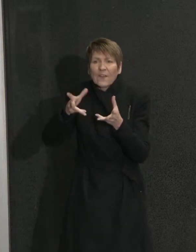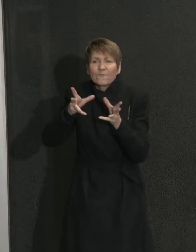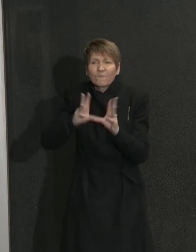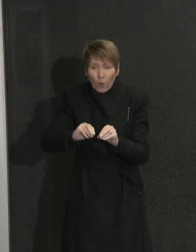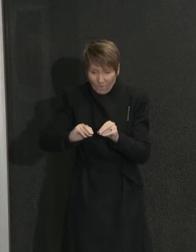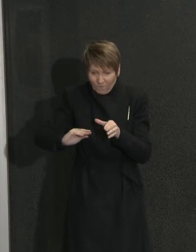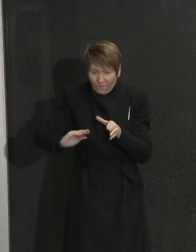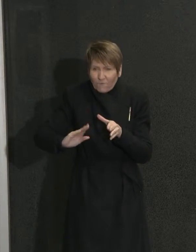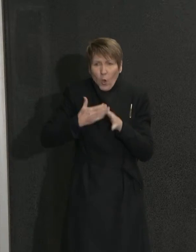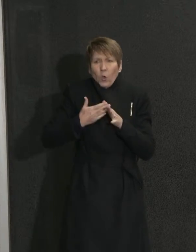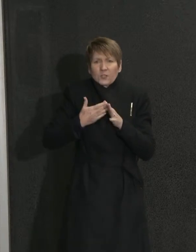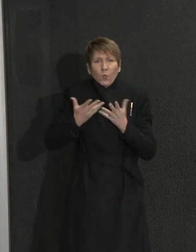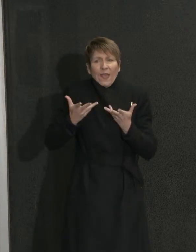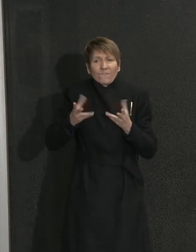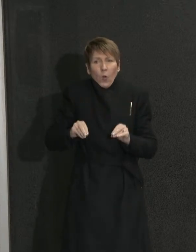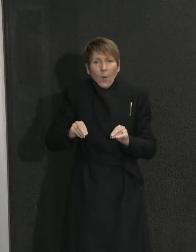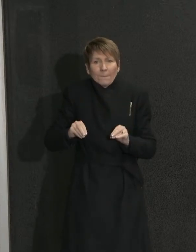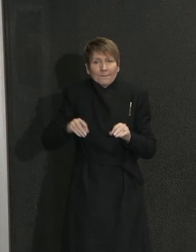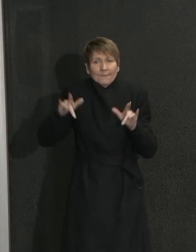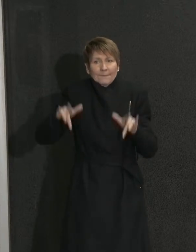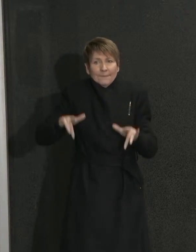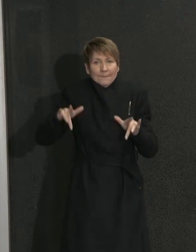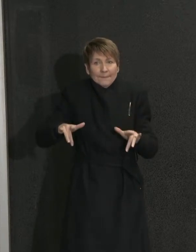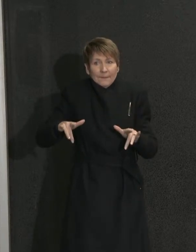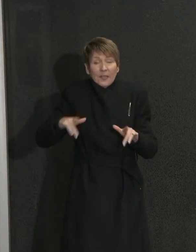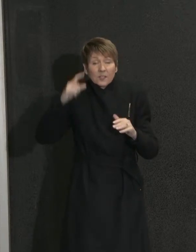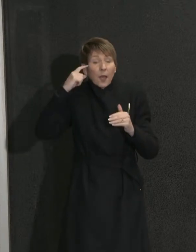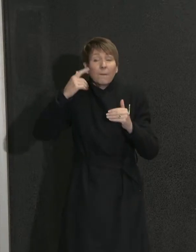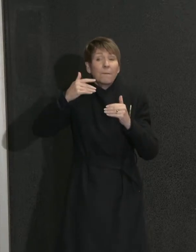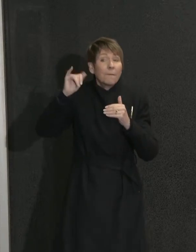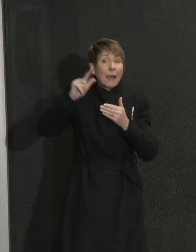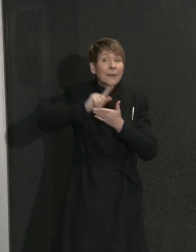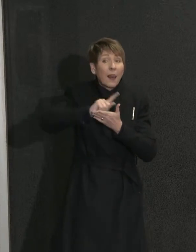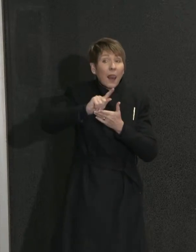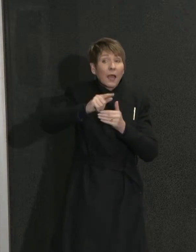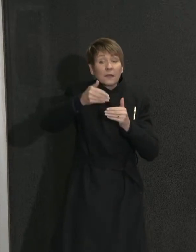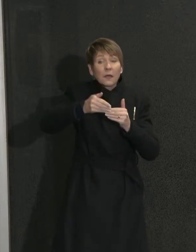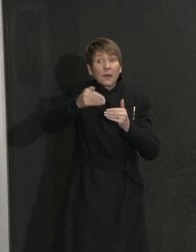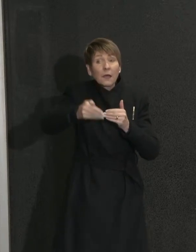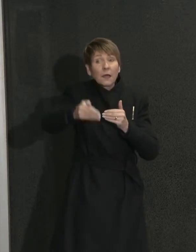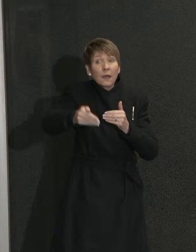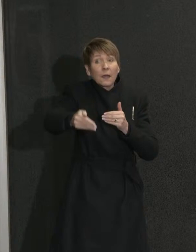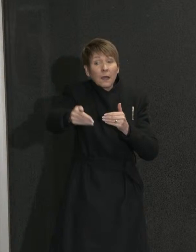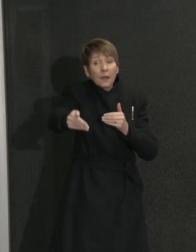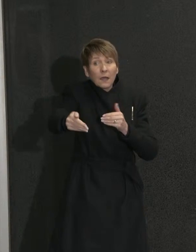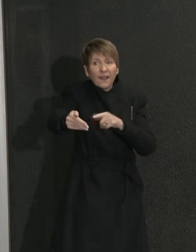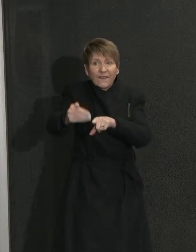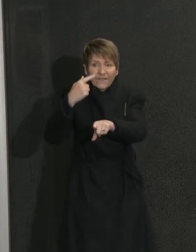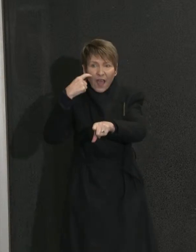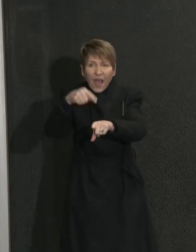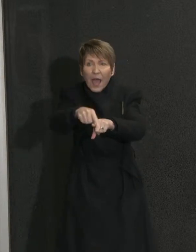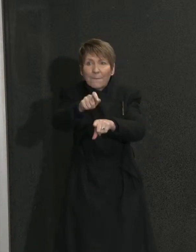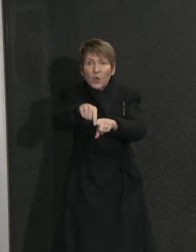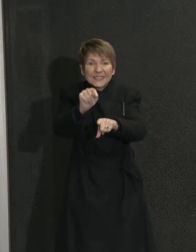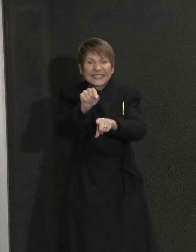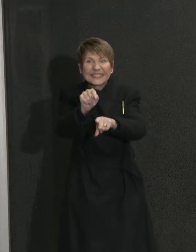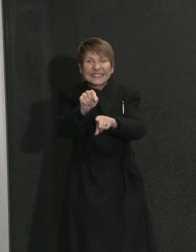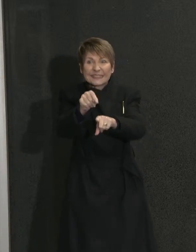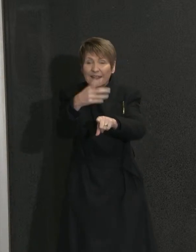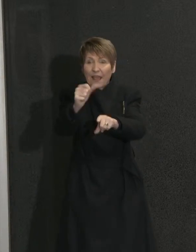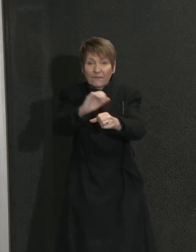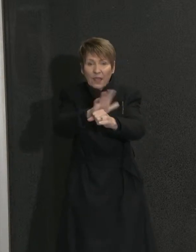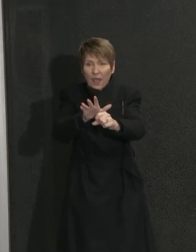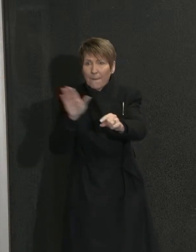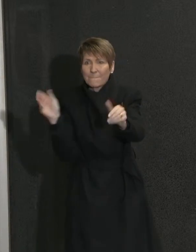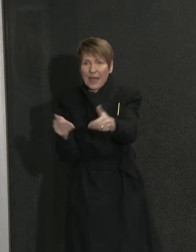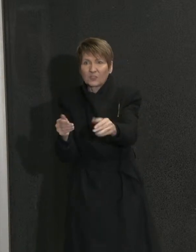make a lot of sense. If you can't get it up the chain, why would you get it down further? But sometimes you can. You can finish up with a much clearer match at a later point. That's